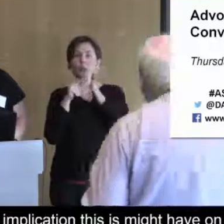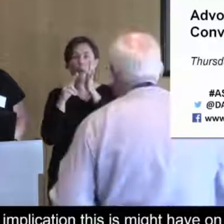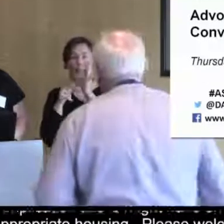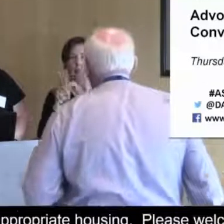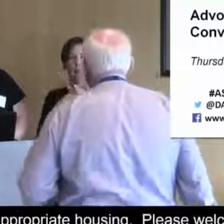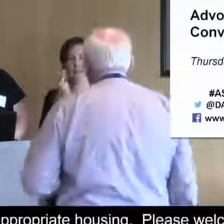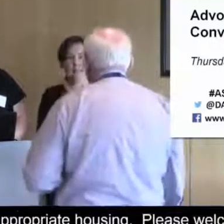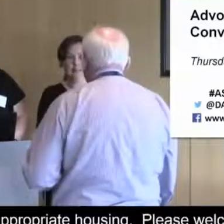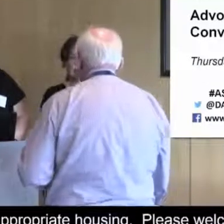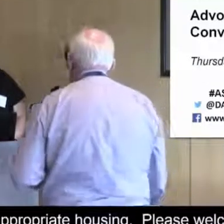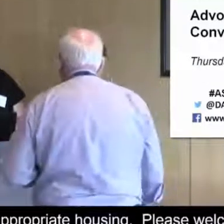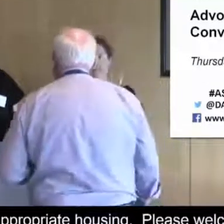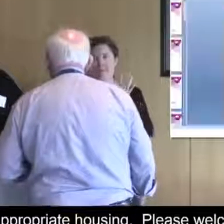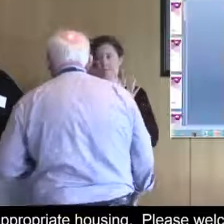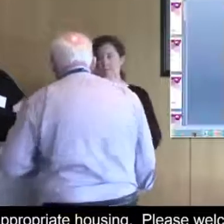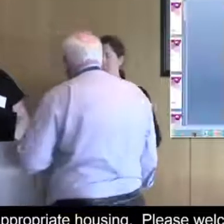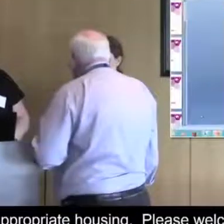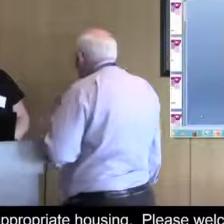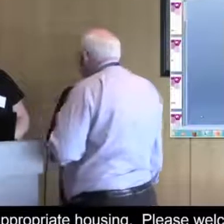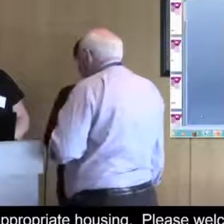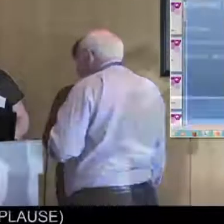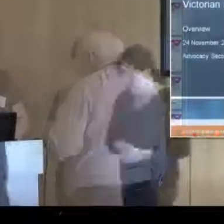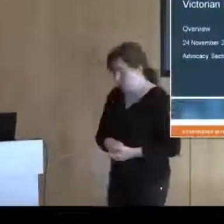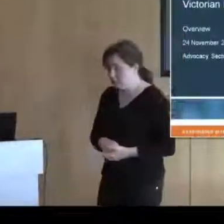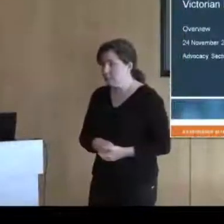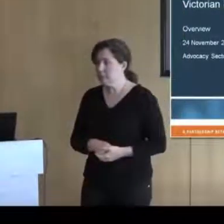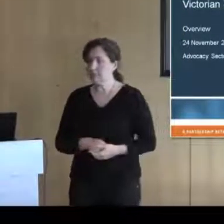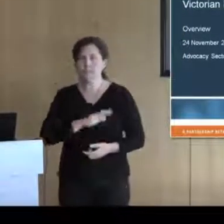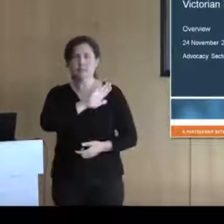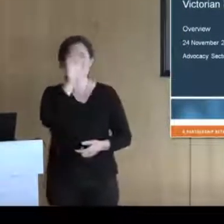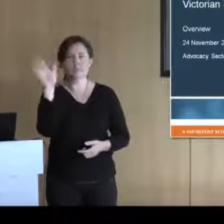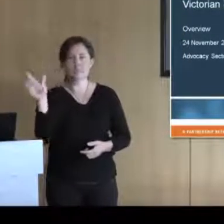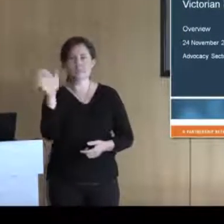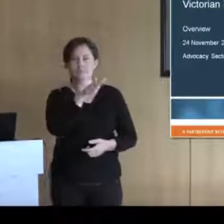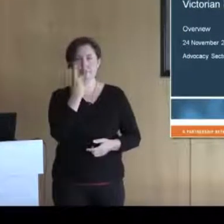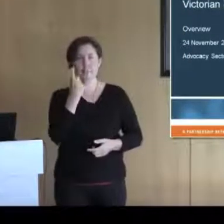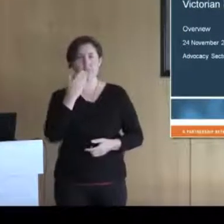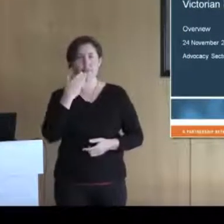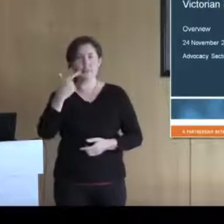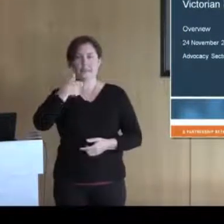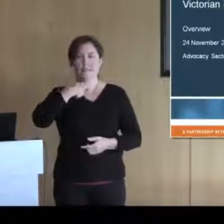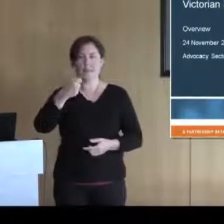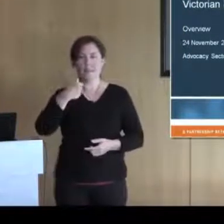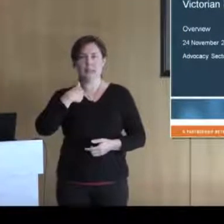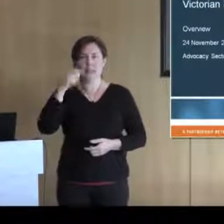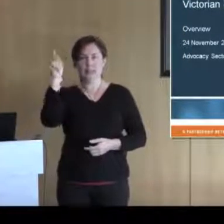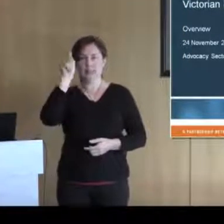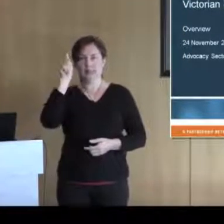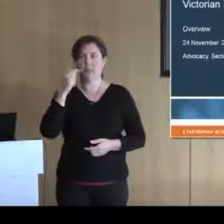might have on people with disability accessing appropriate housing. So please welcome Tony and Steve.